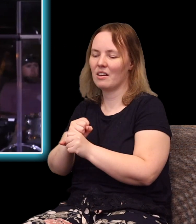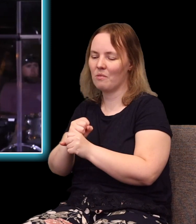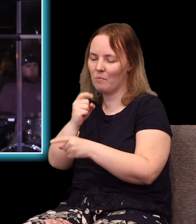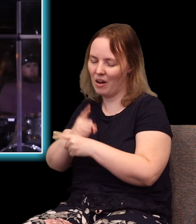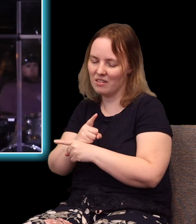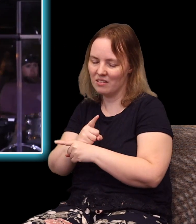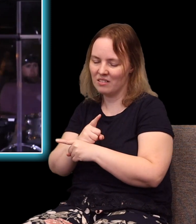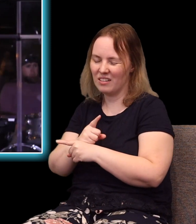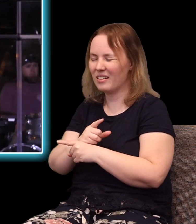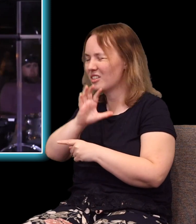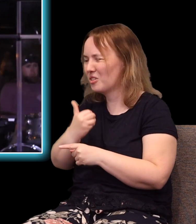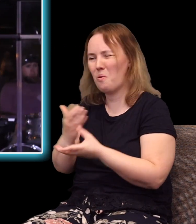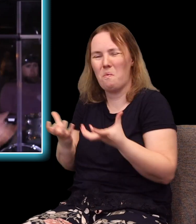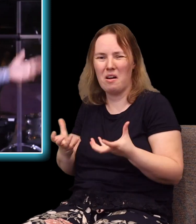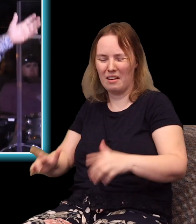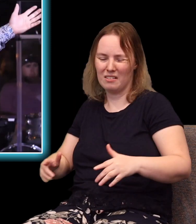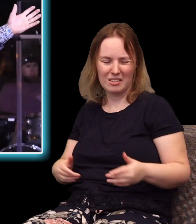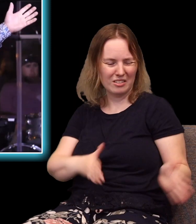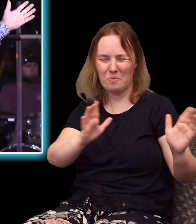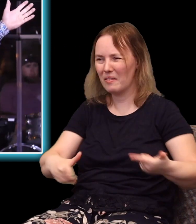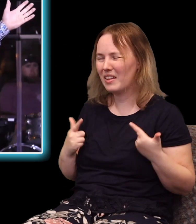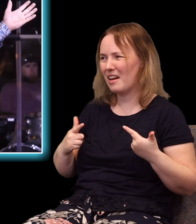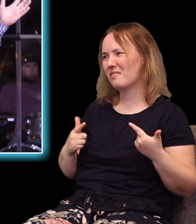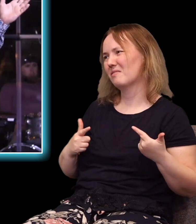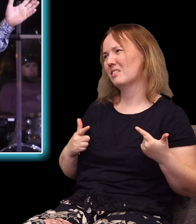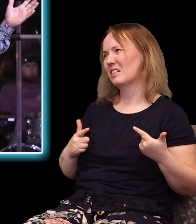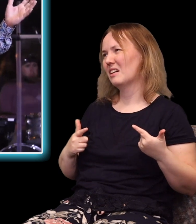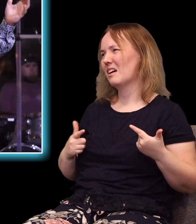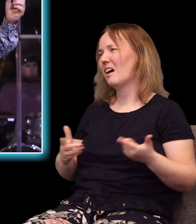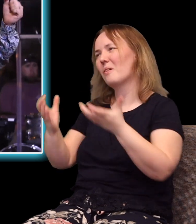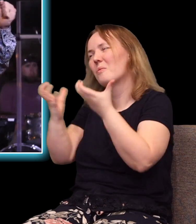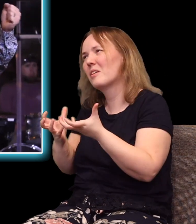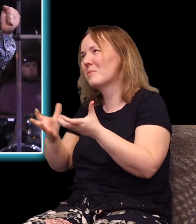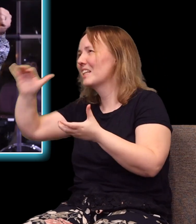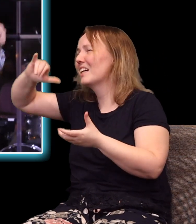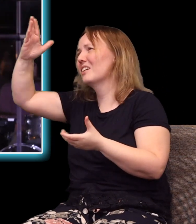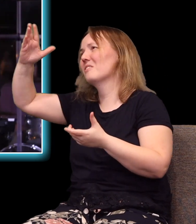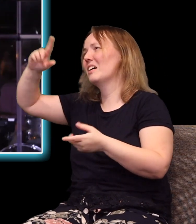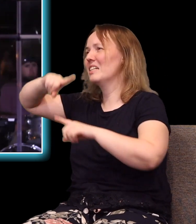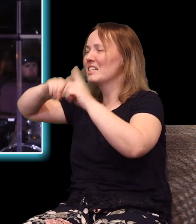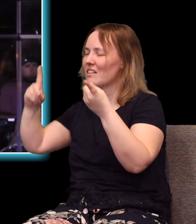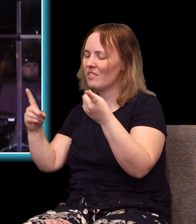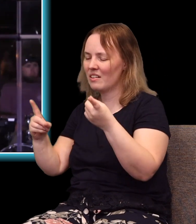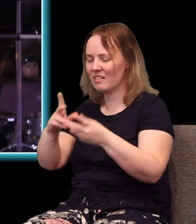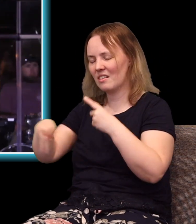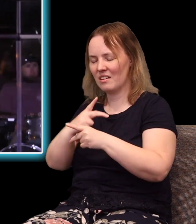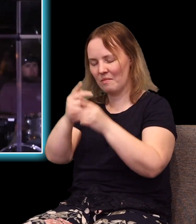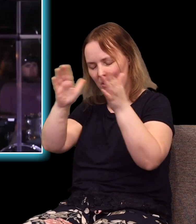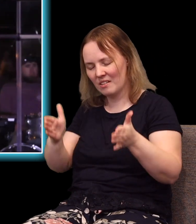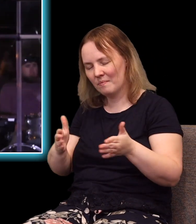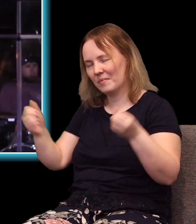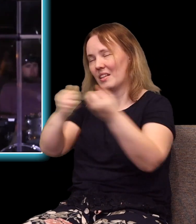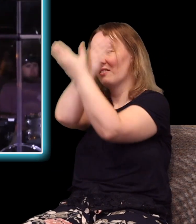I don't want lifestyle anymore. I want to be like you in everything. I want to be a different kind of being. Let me pray